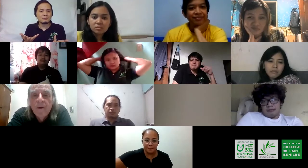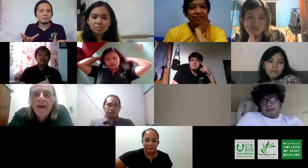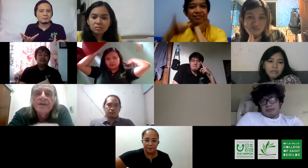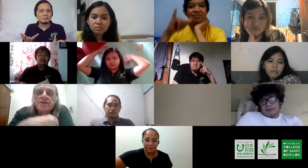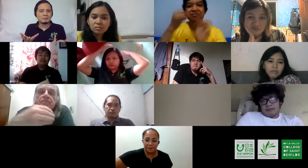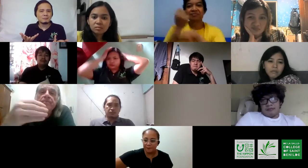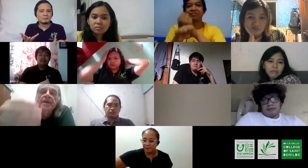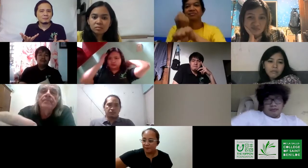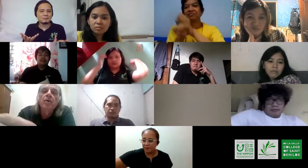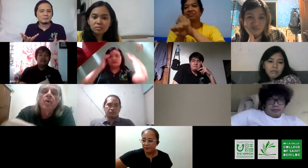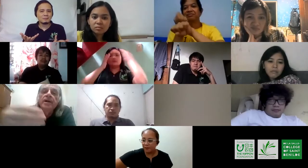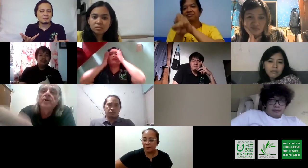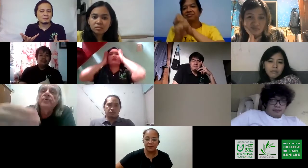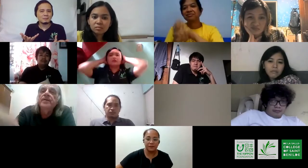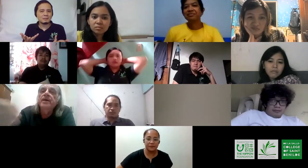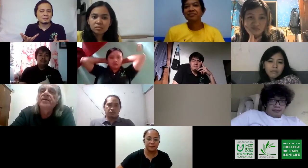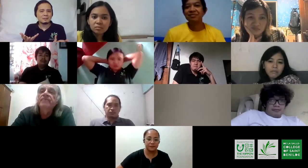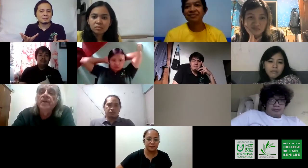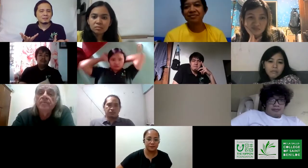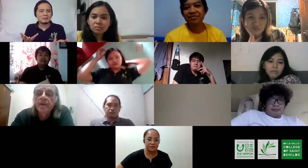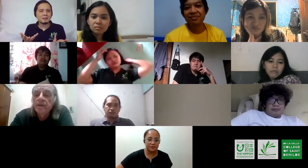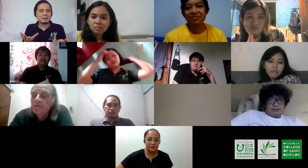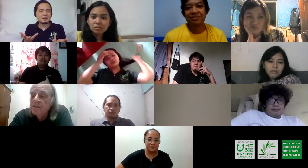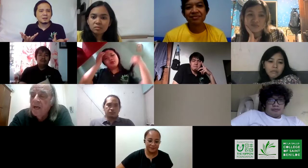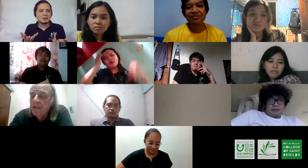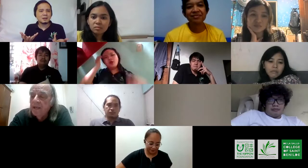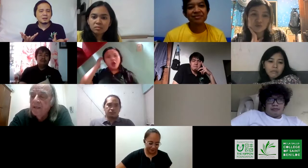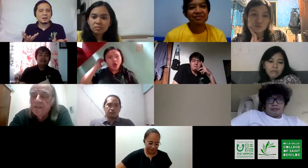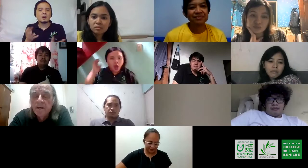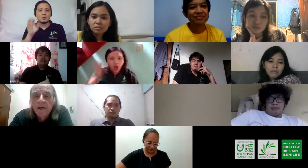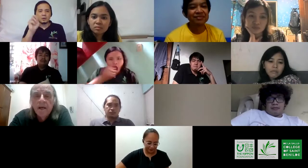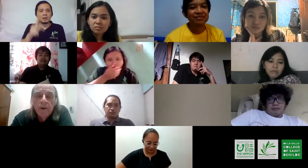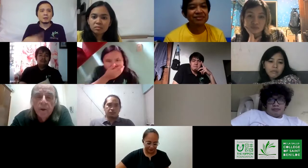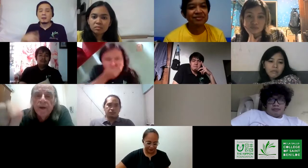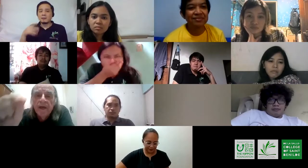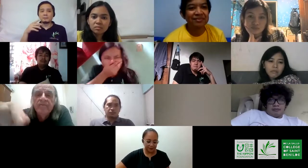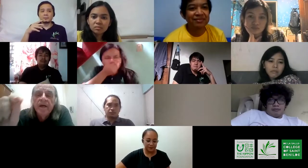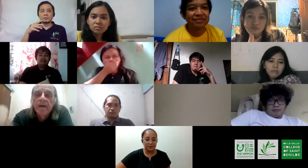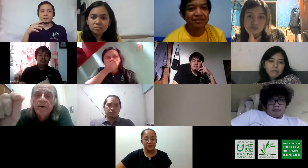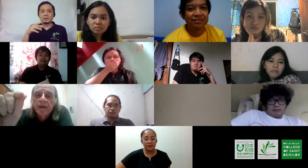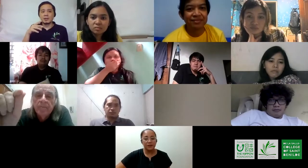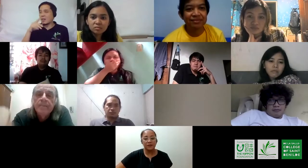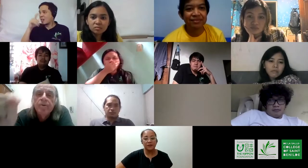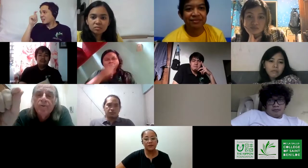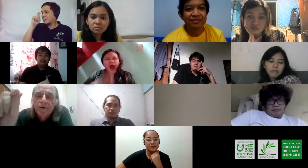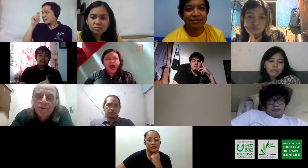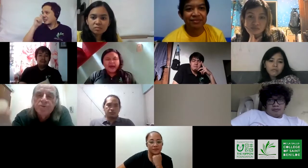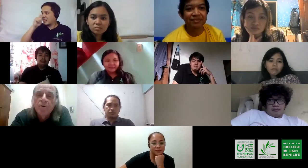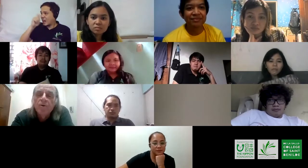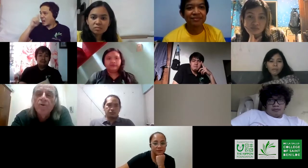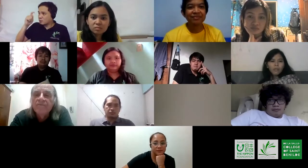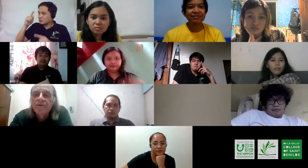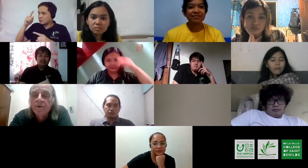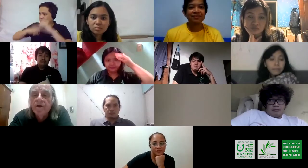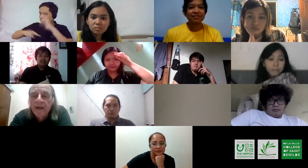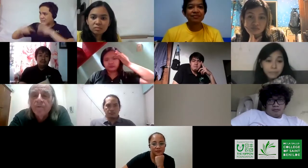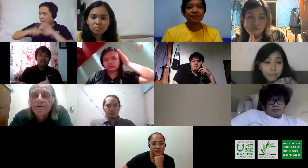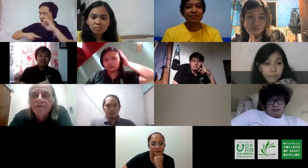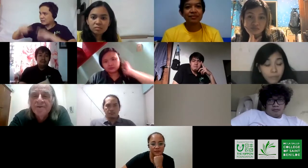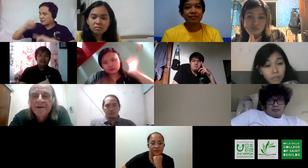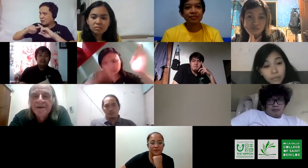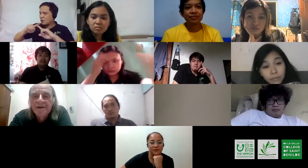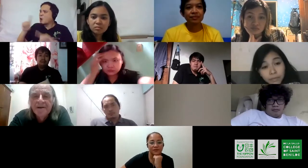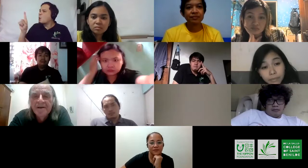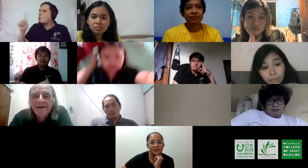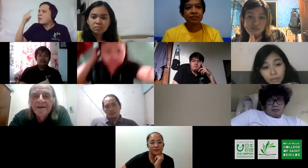if you ask people, what do you think the Filipino sign is? You're giving hearing people control over your